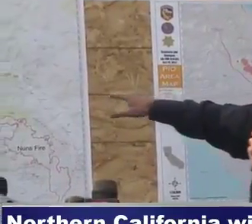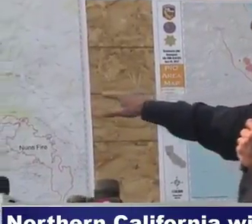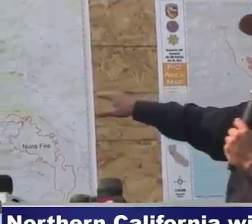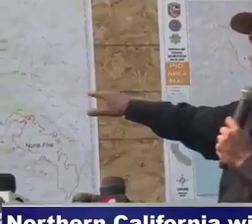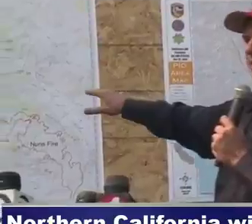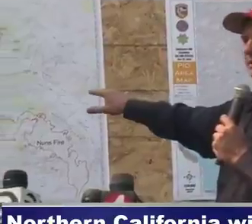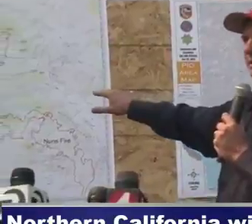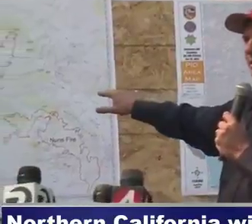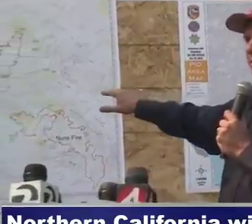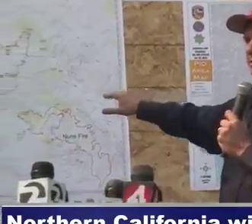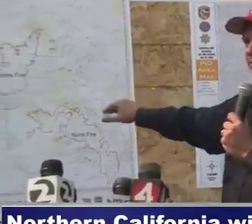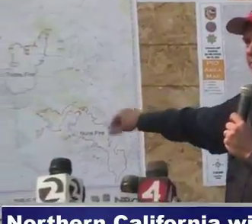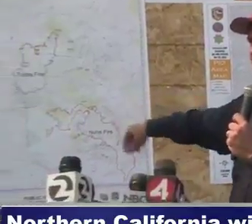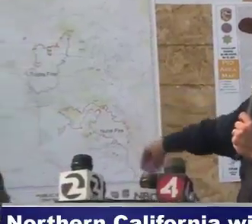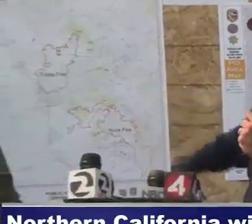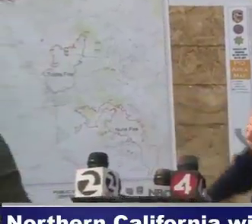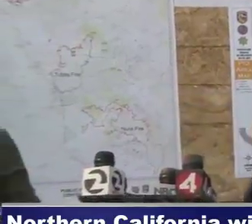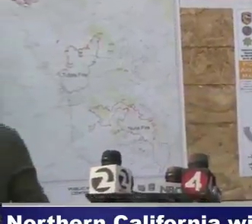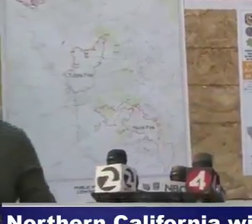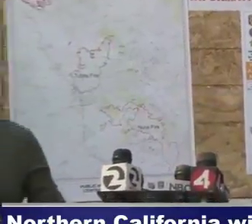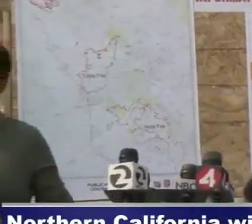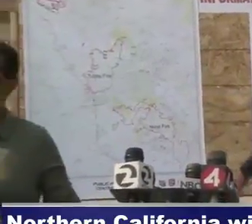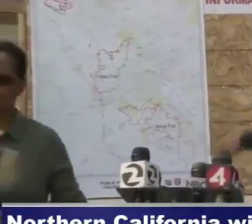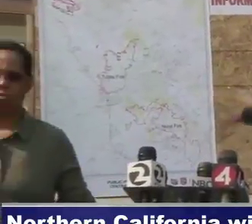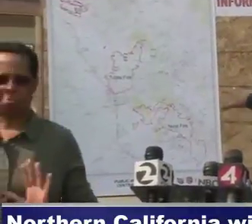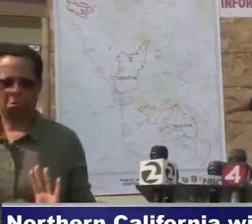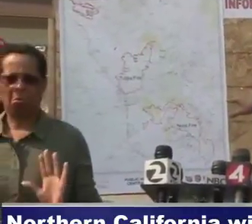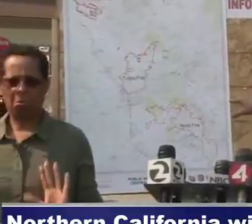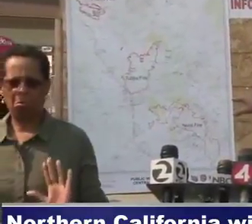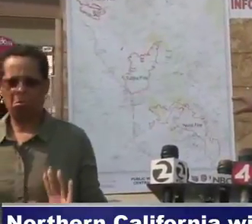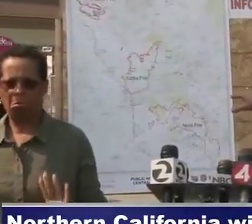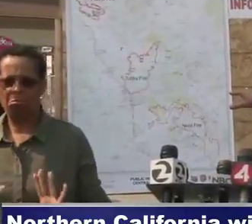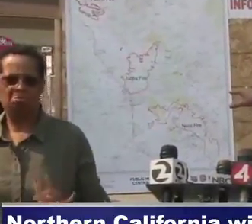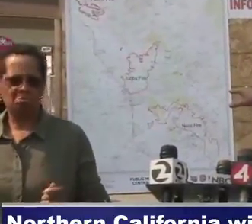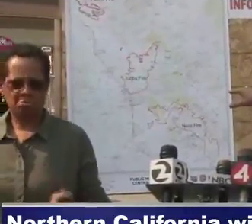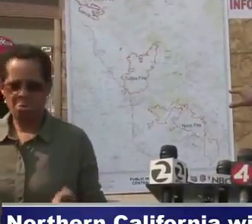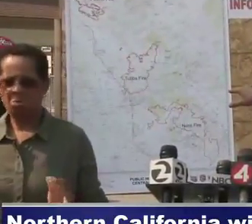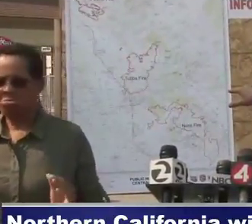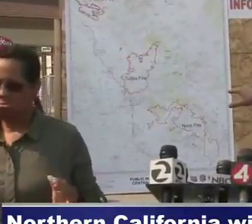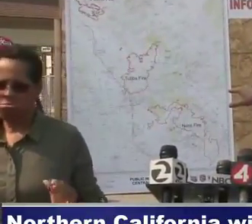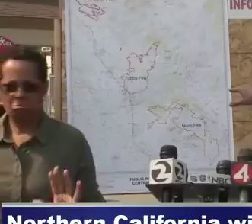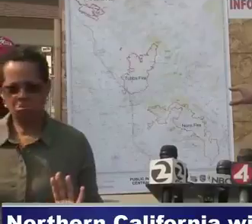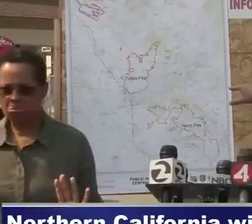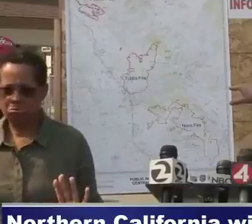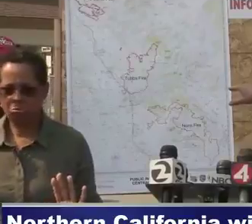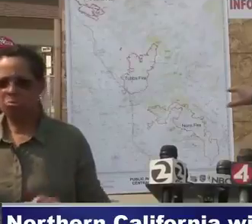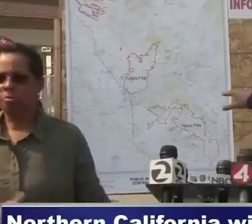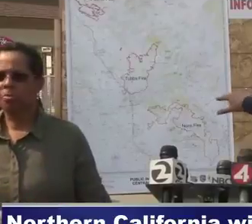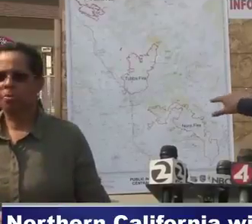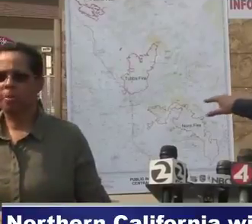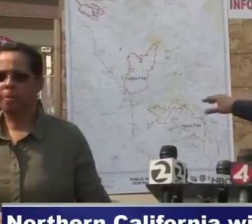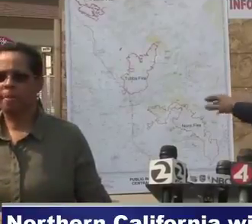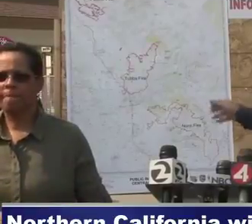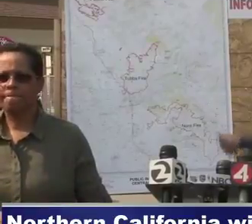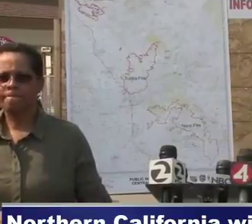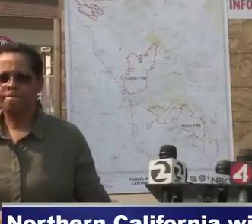real well getting that stuff taken care of down there in the lower section, and up to the point